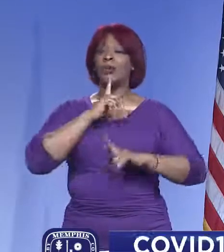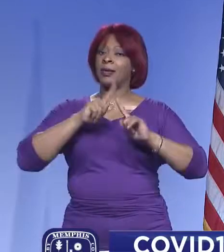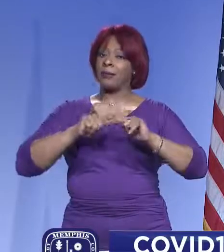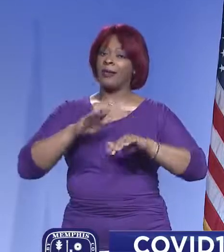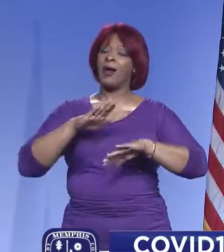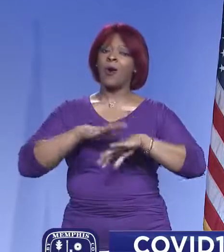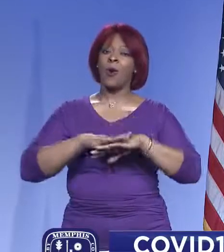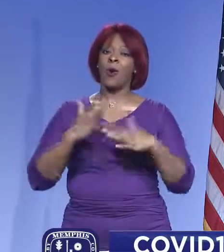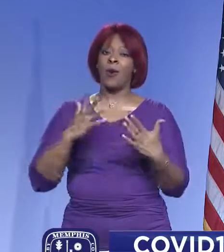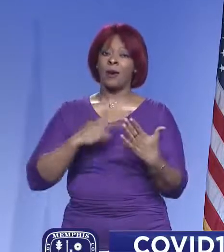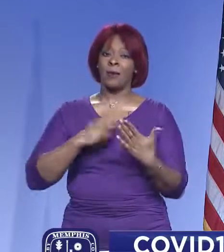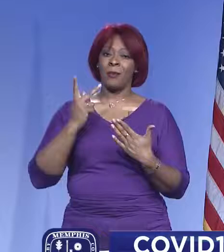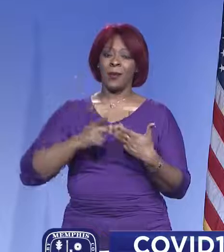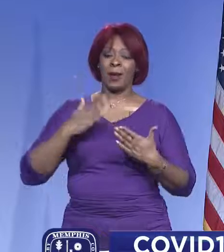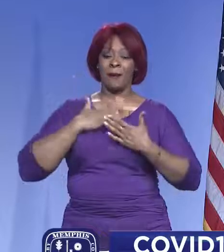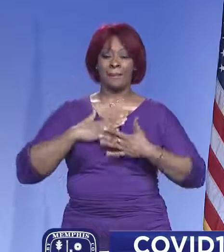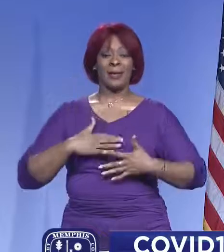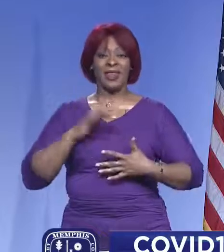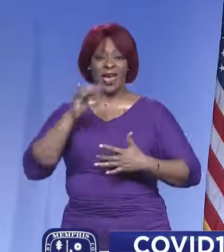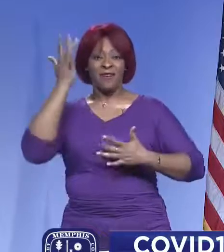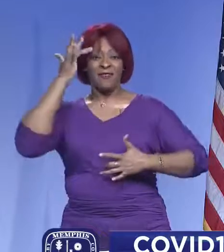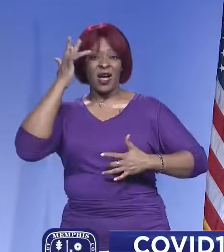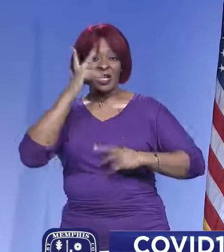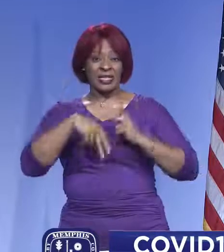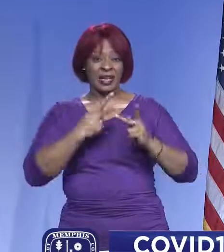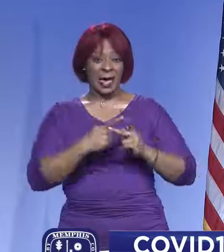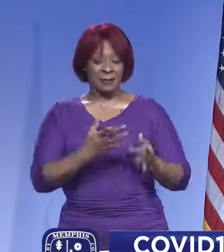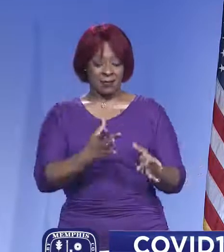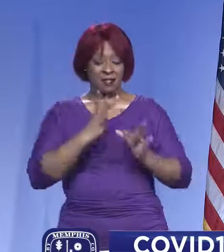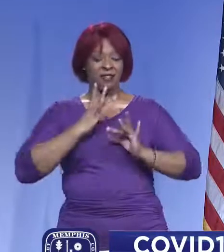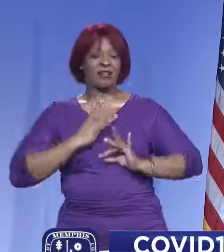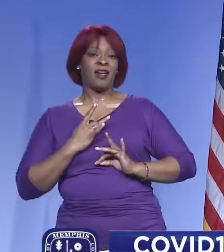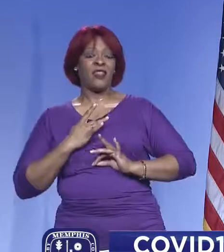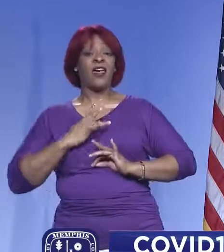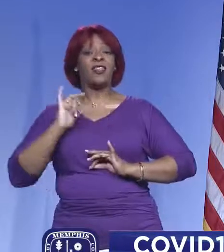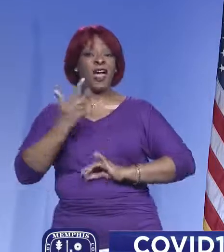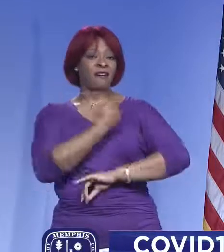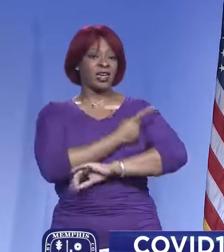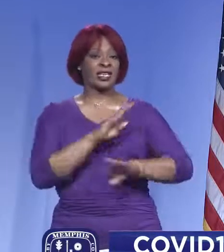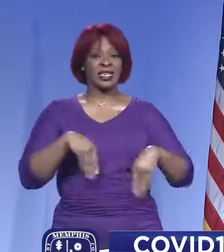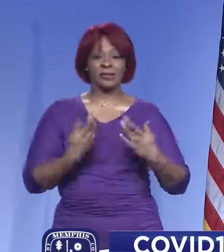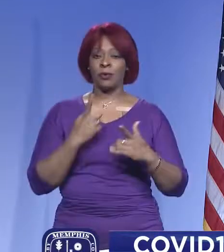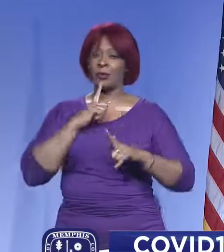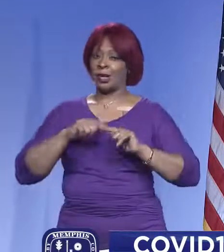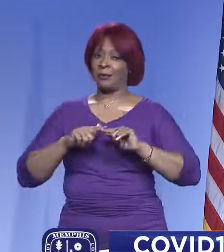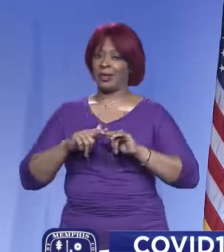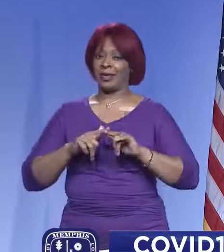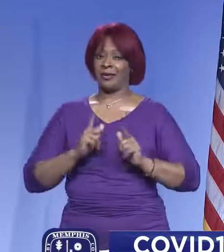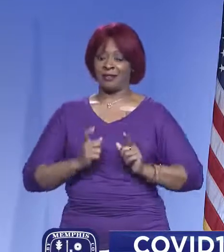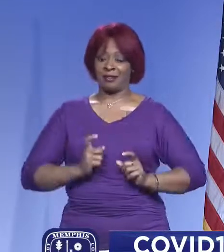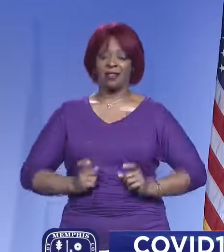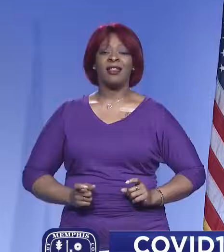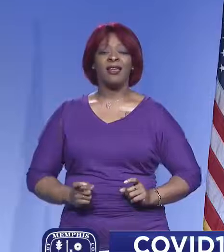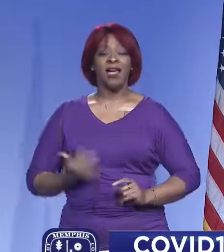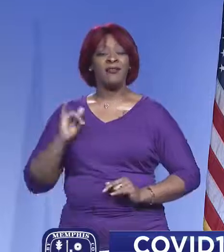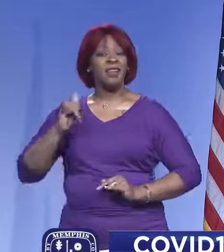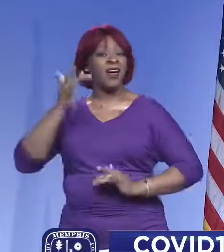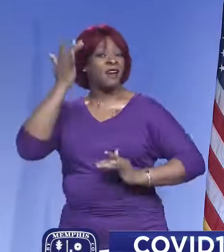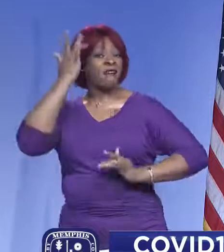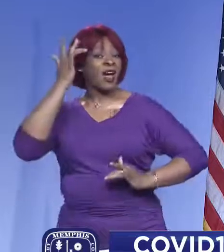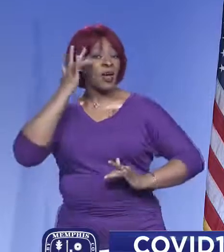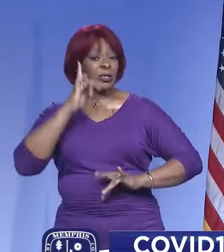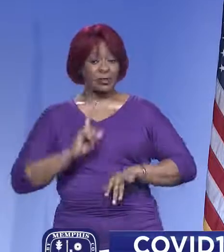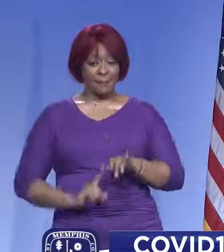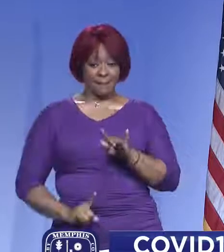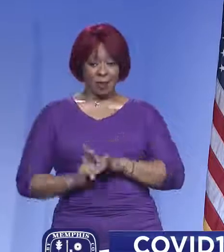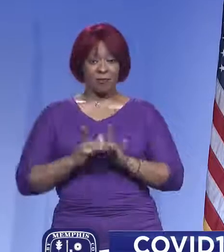the programming of the virus that infects you or the vaccine that you were given. And if a virus comes